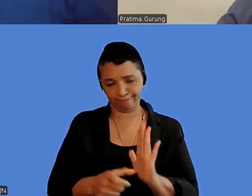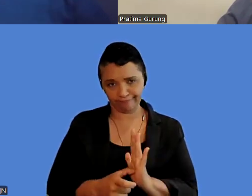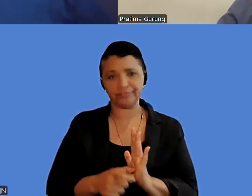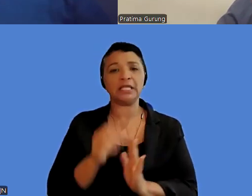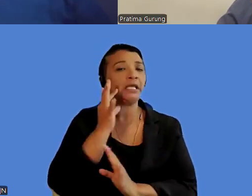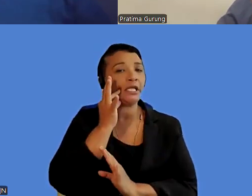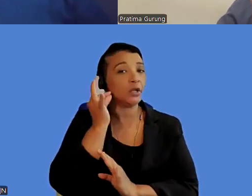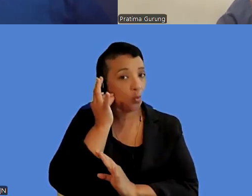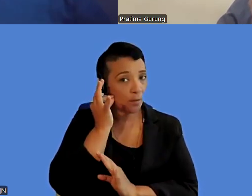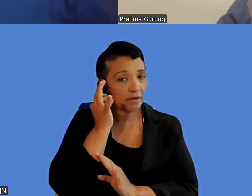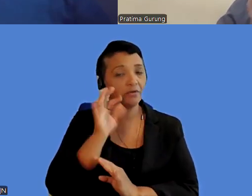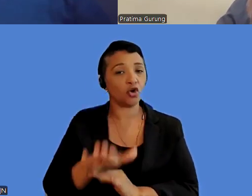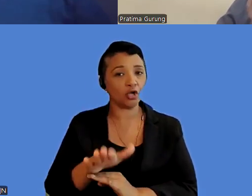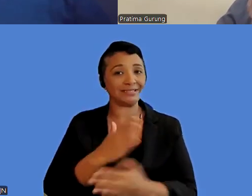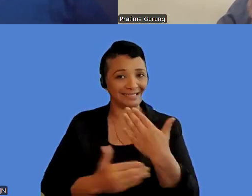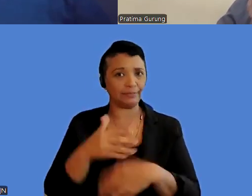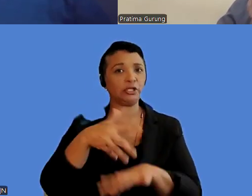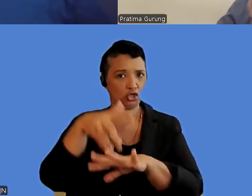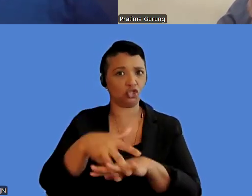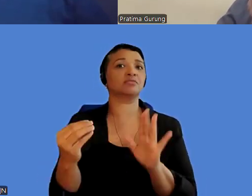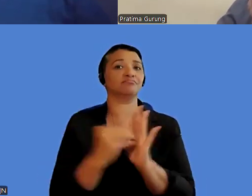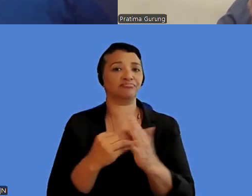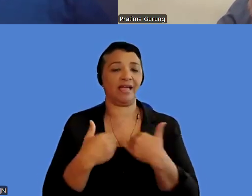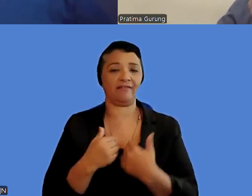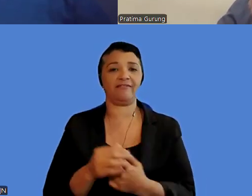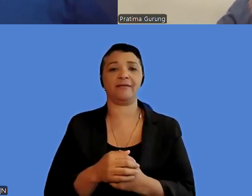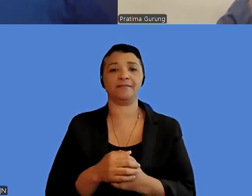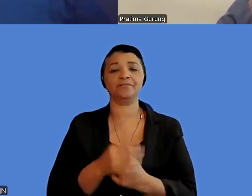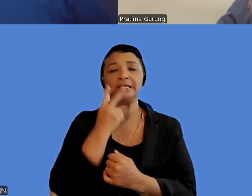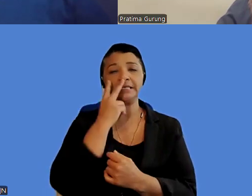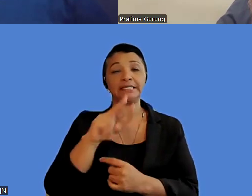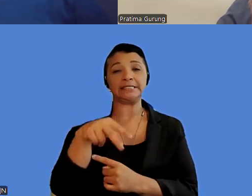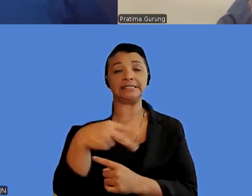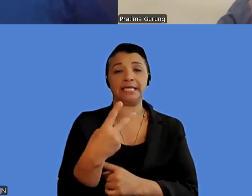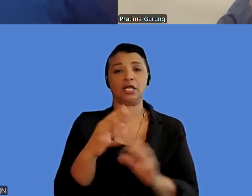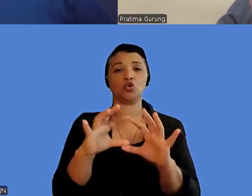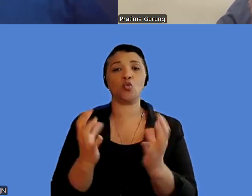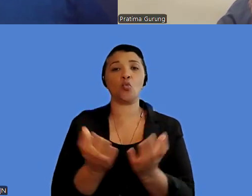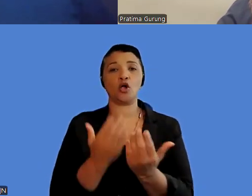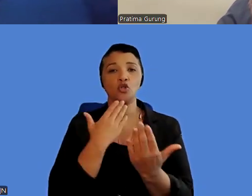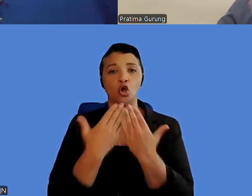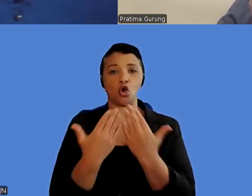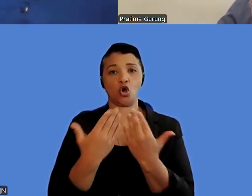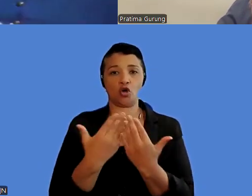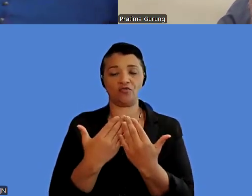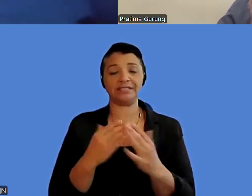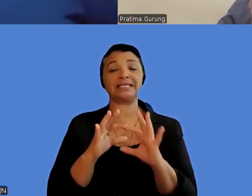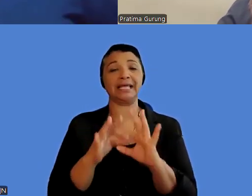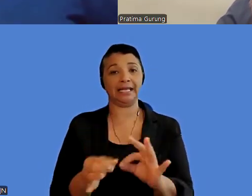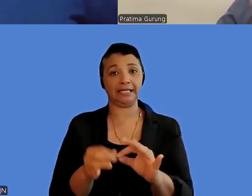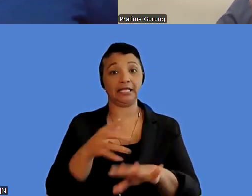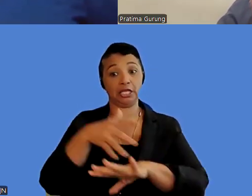with disabilities. If we look at the Second World Conference outcome document of indigenous